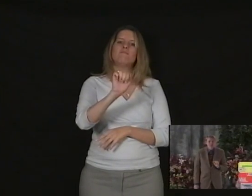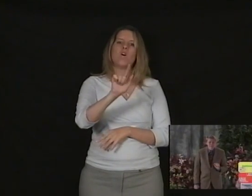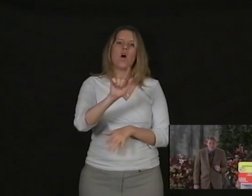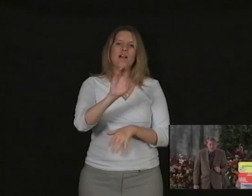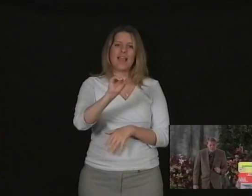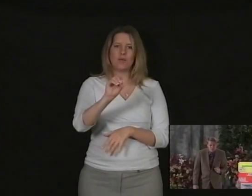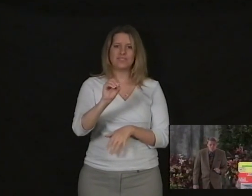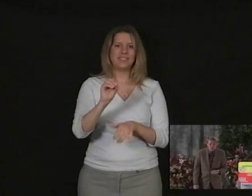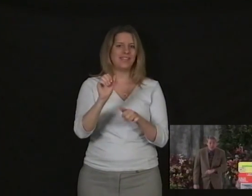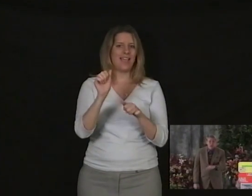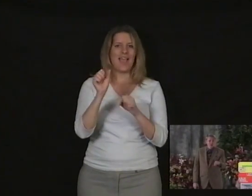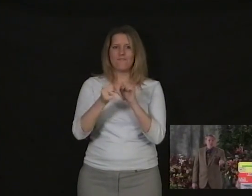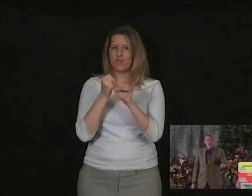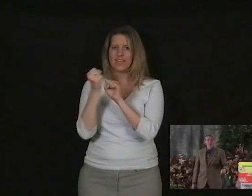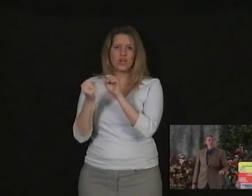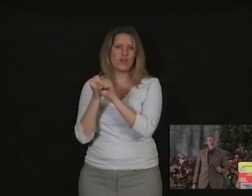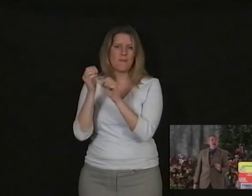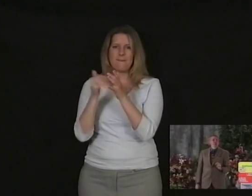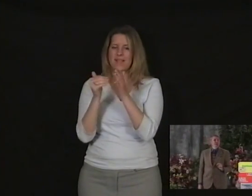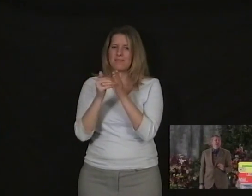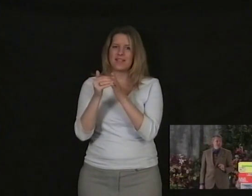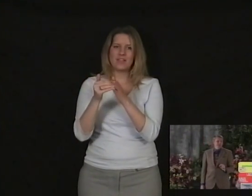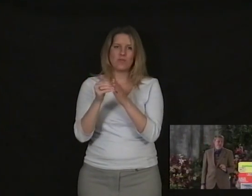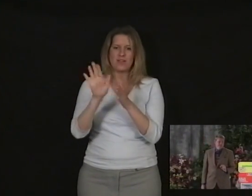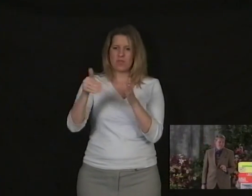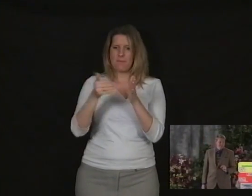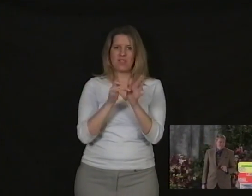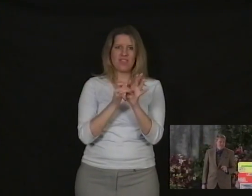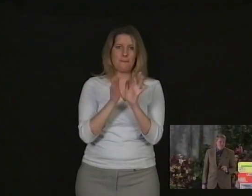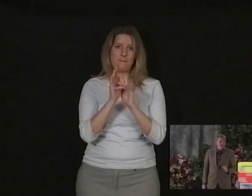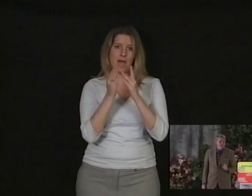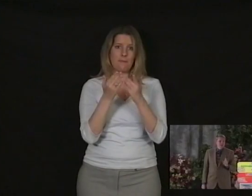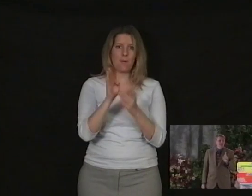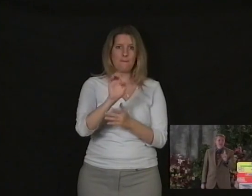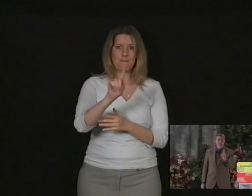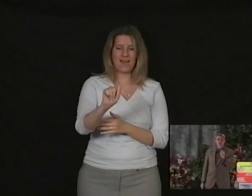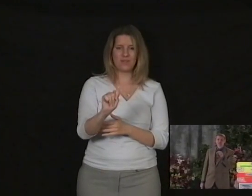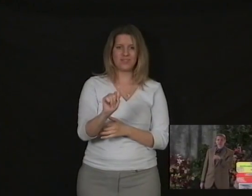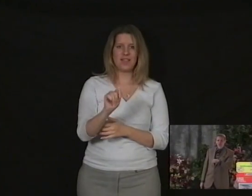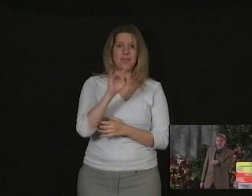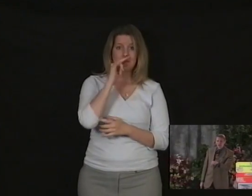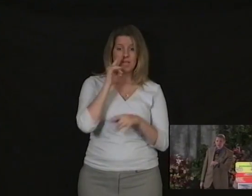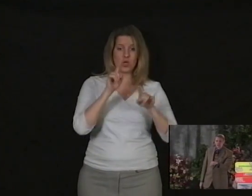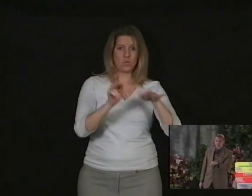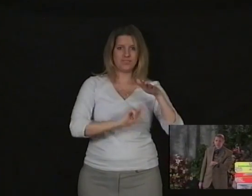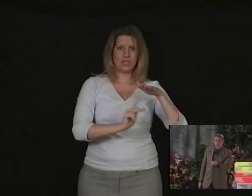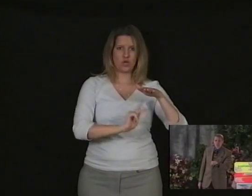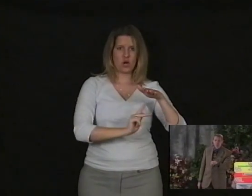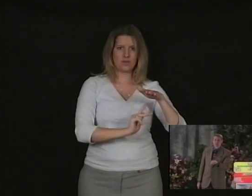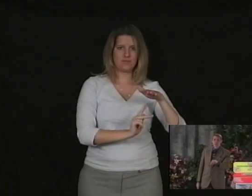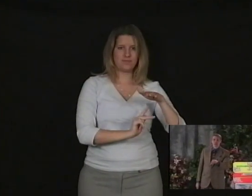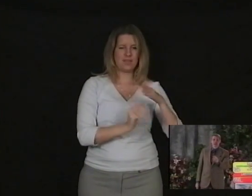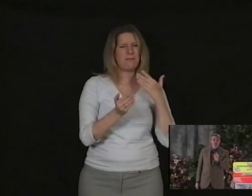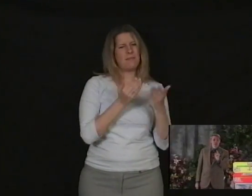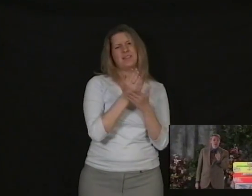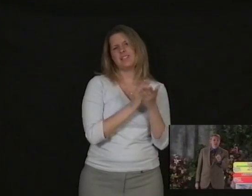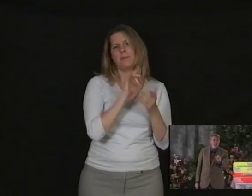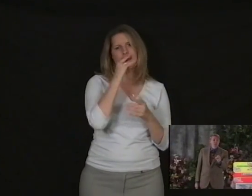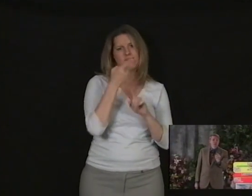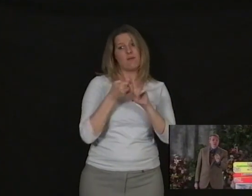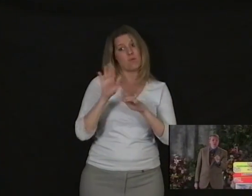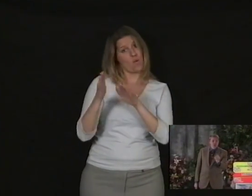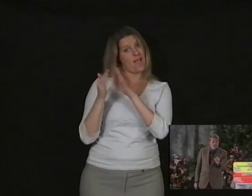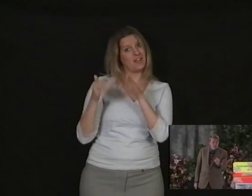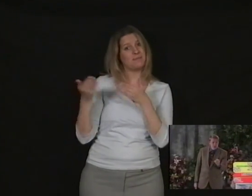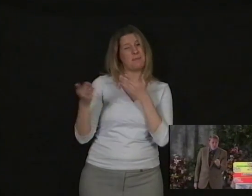thousands of them, right here in the middle of the Bible Belt. The kid goes to kindergarten, maybe some kid out of your